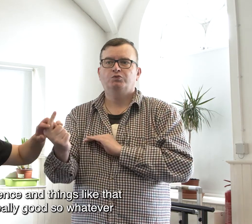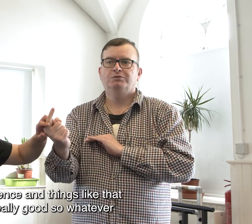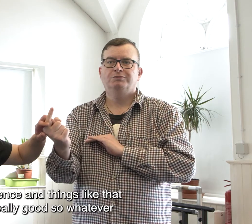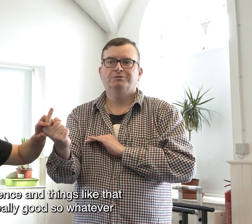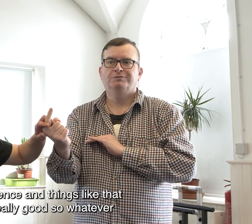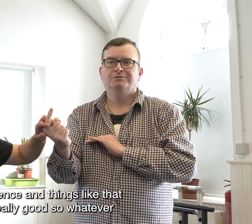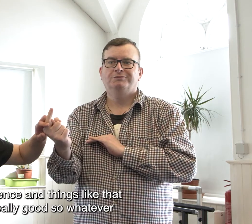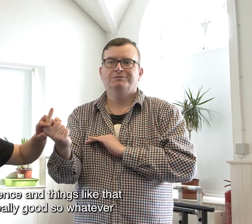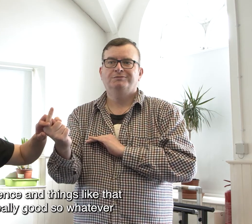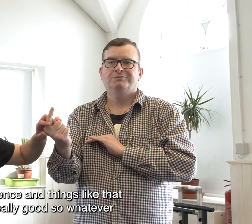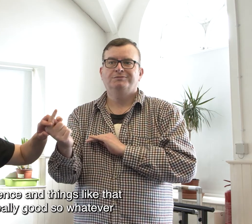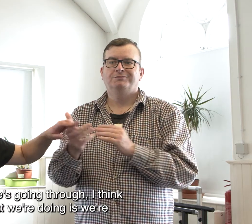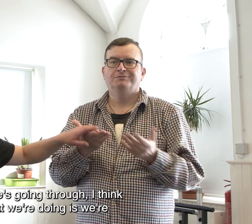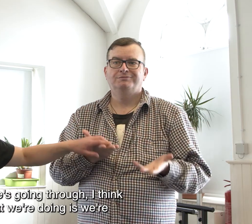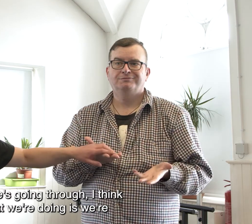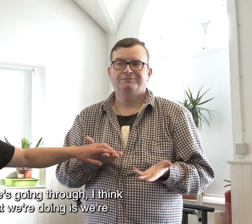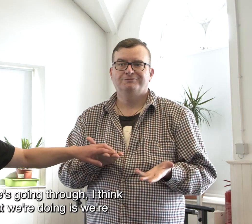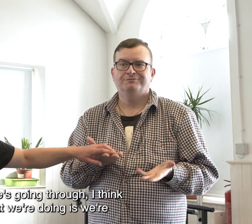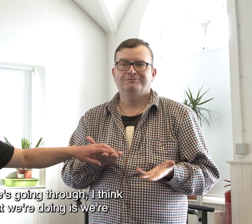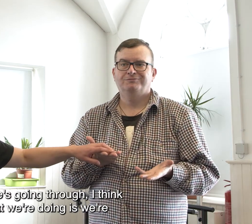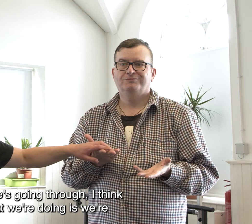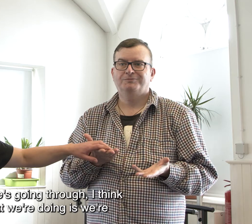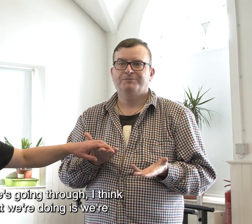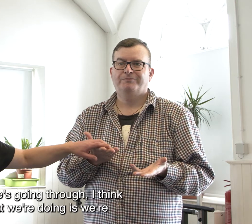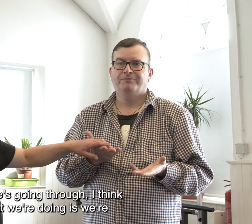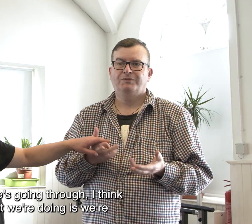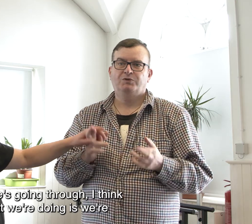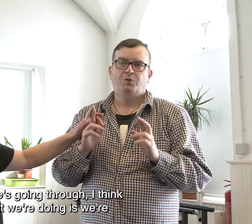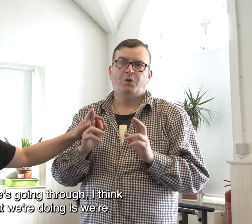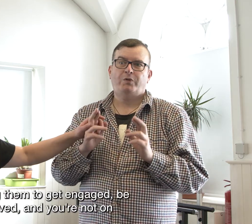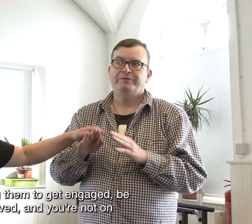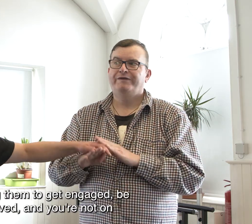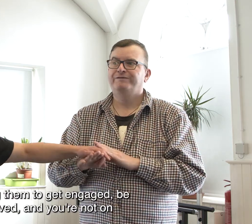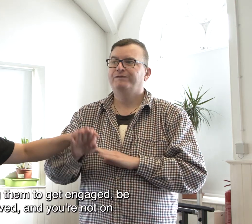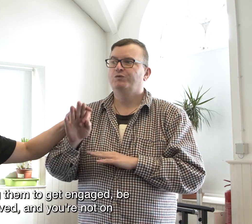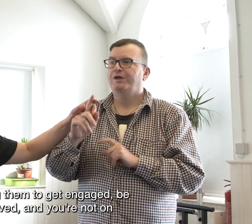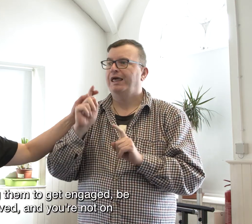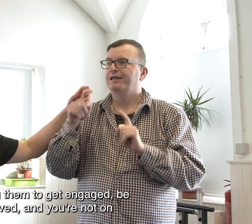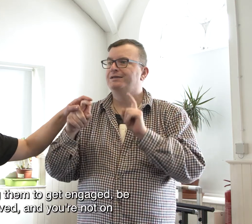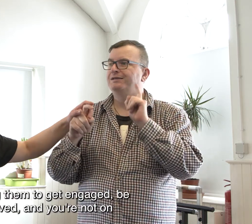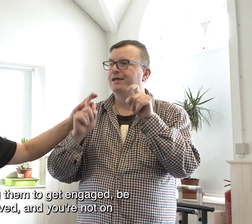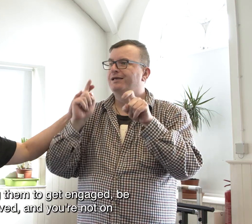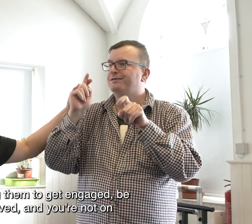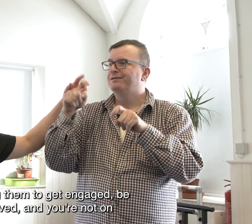So whatever anyone's going through, I think what we're doing is we're showing them to get engaged, to be involved, and you're not on your